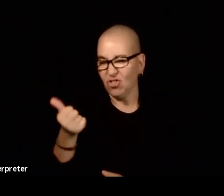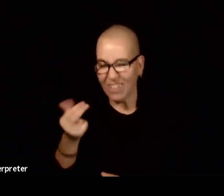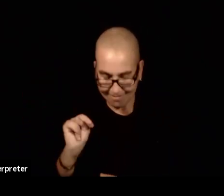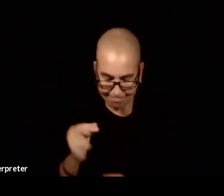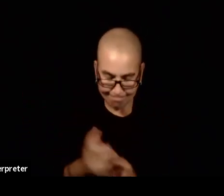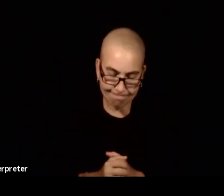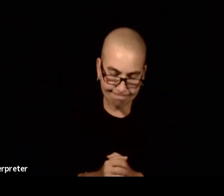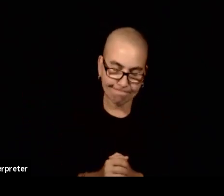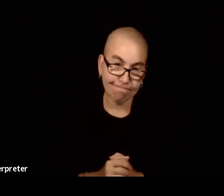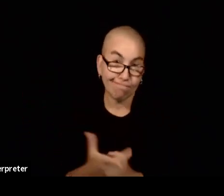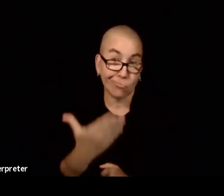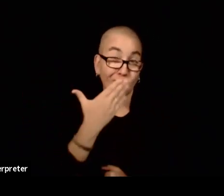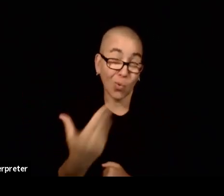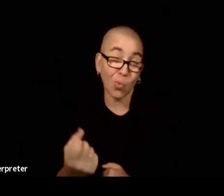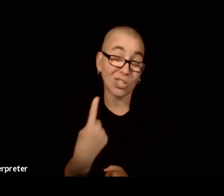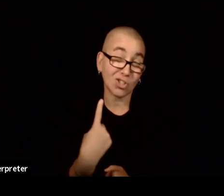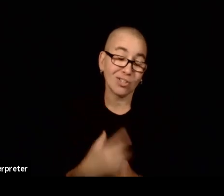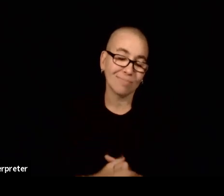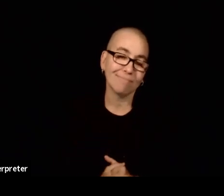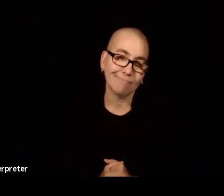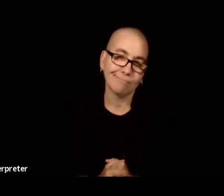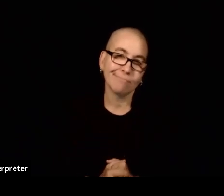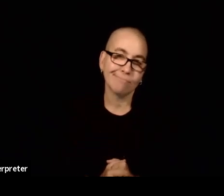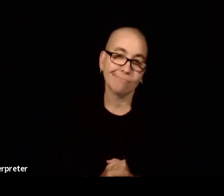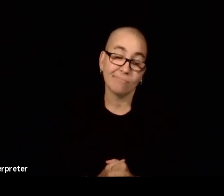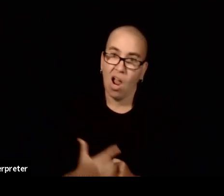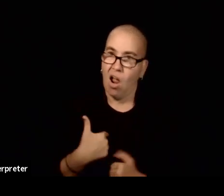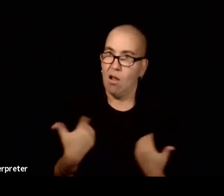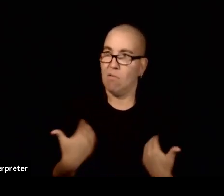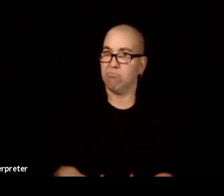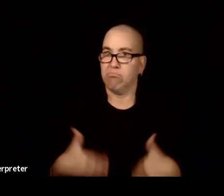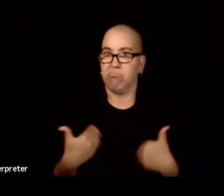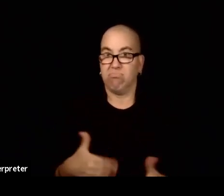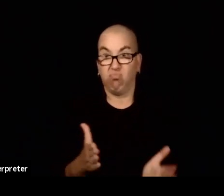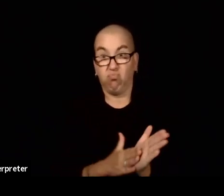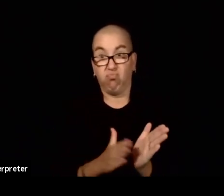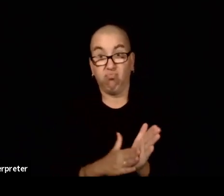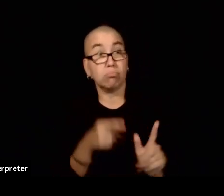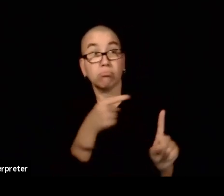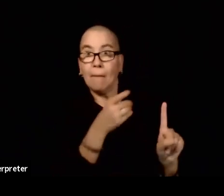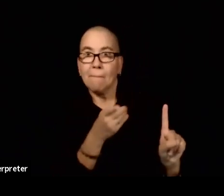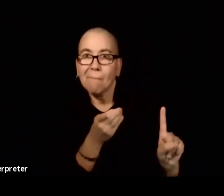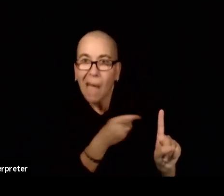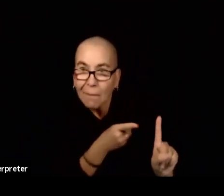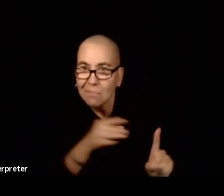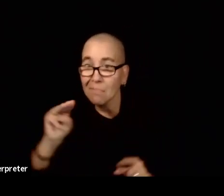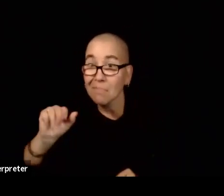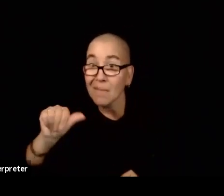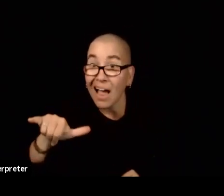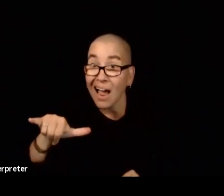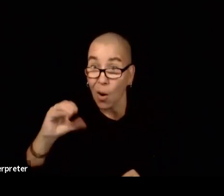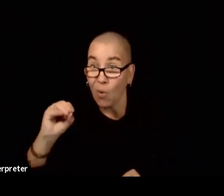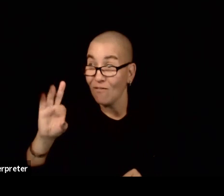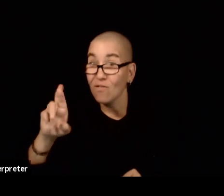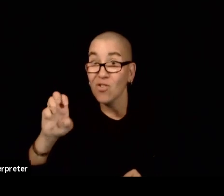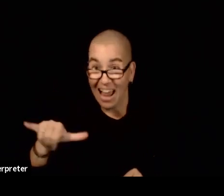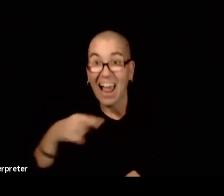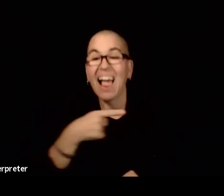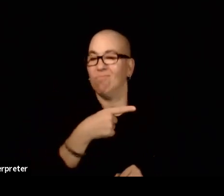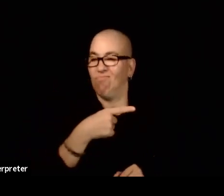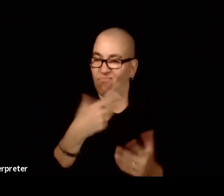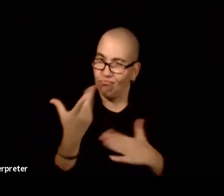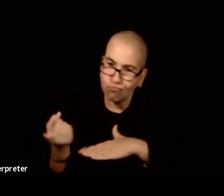applaud the mayor's actions in Minneapolis, as we've talked about on other matters. We think it's an